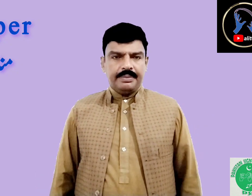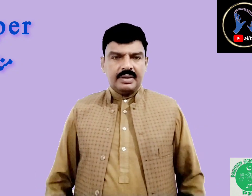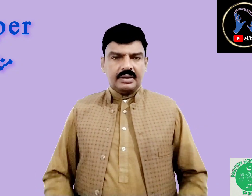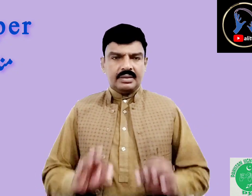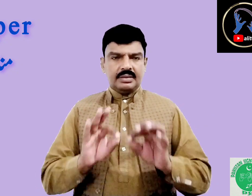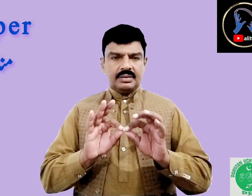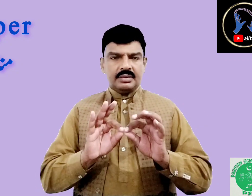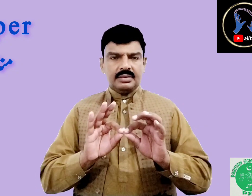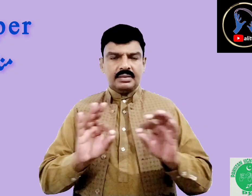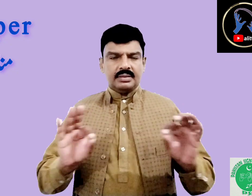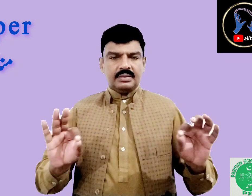proper